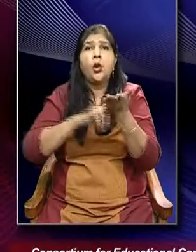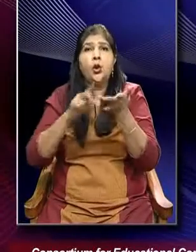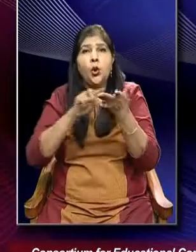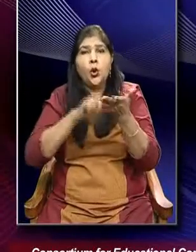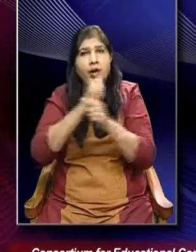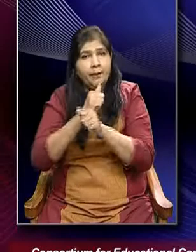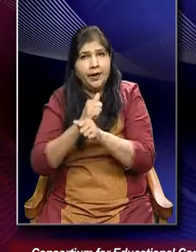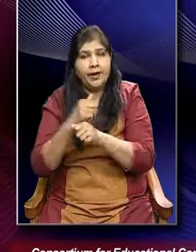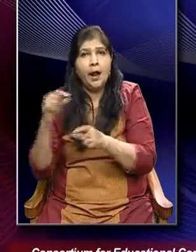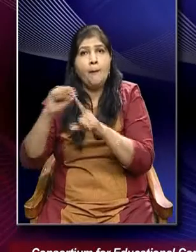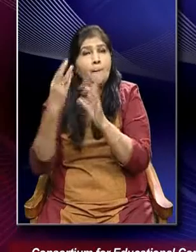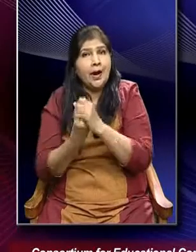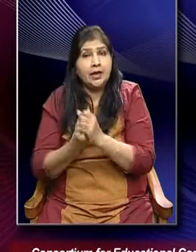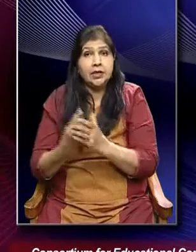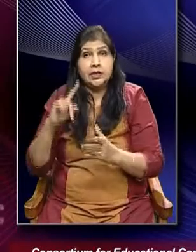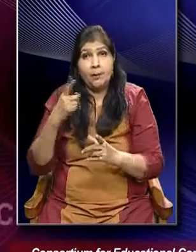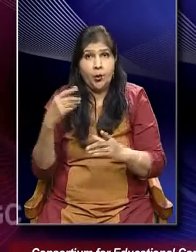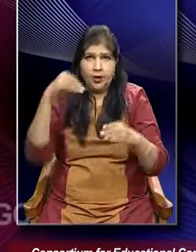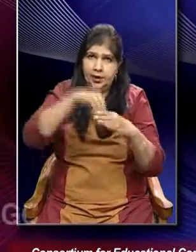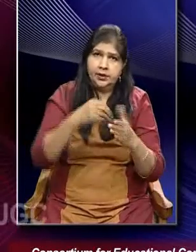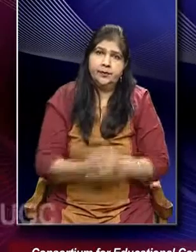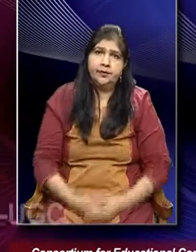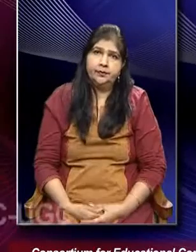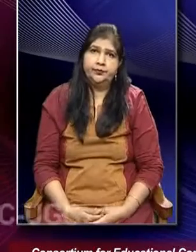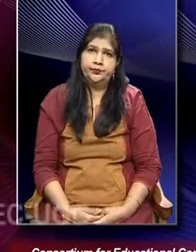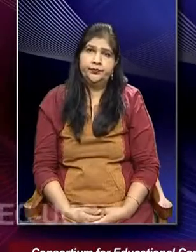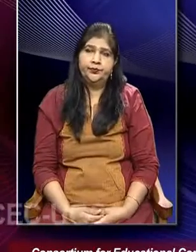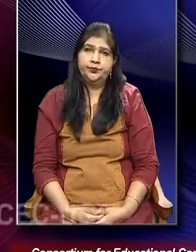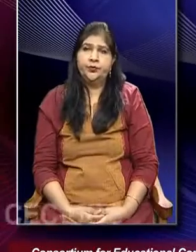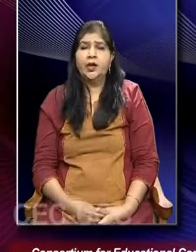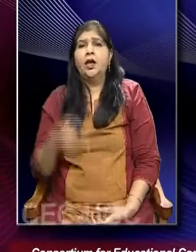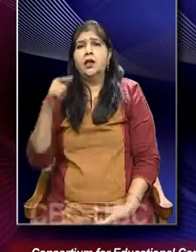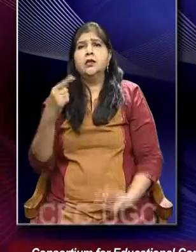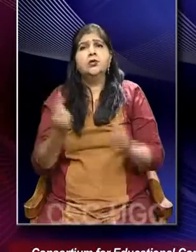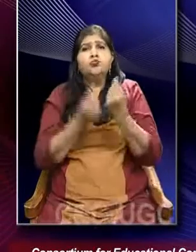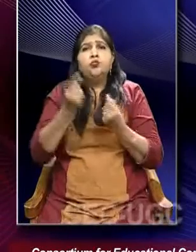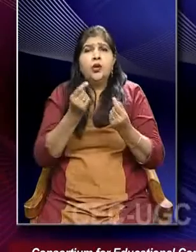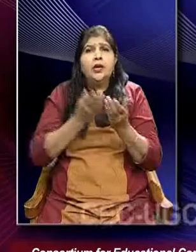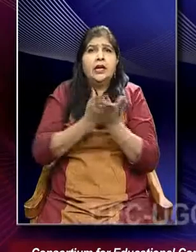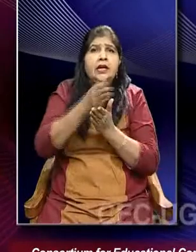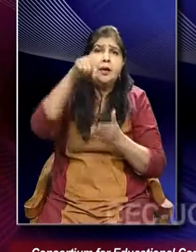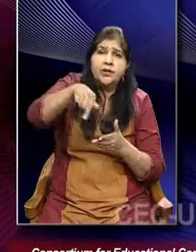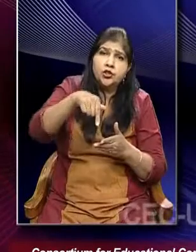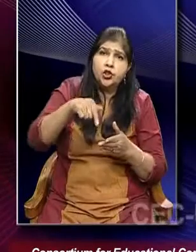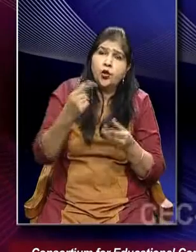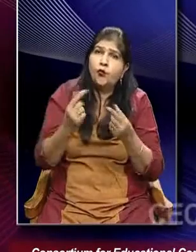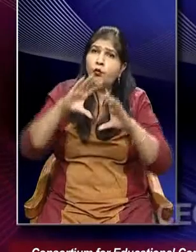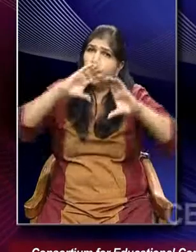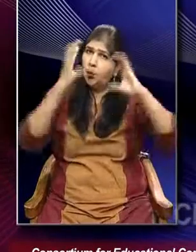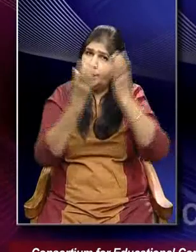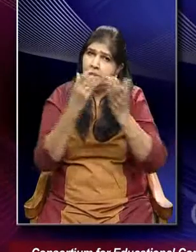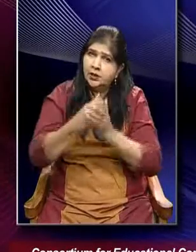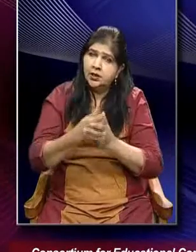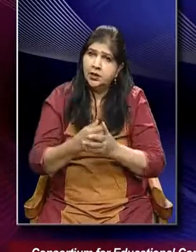parties is an important aspect. In the political dimension of globalization,